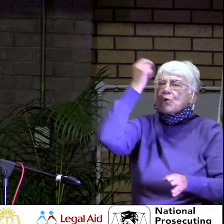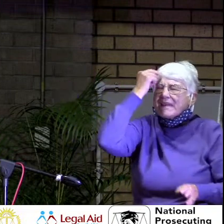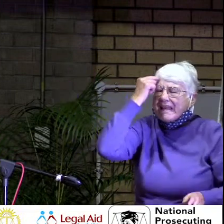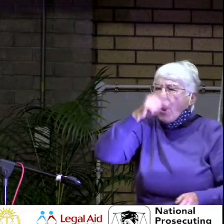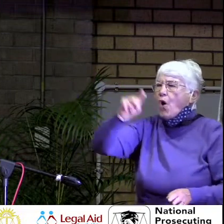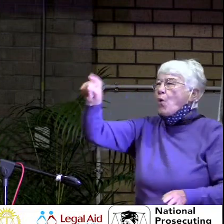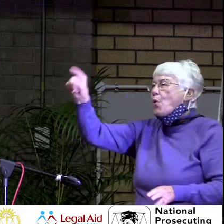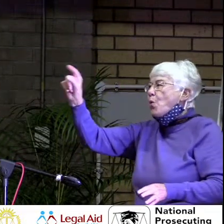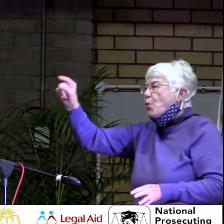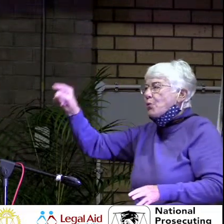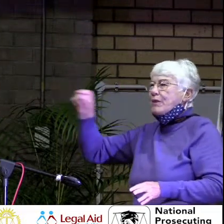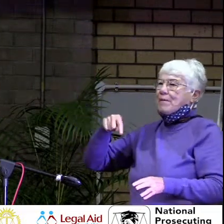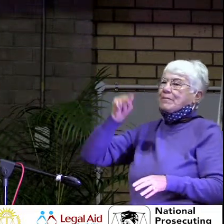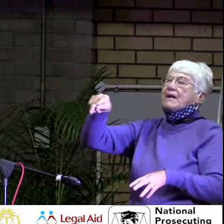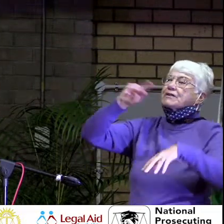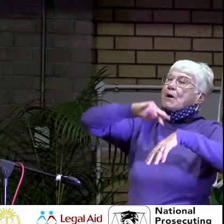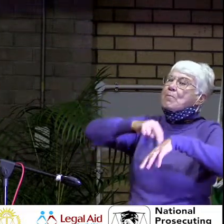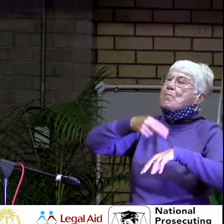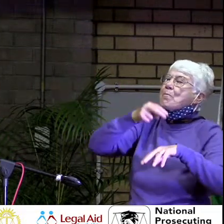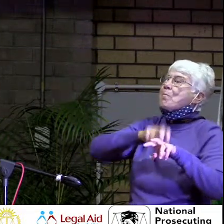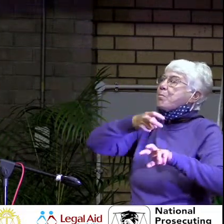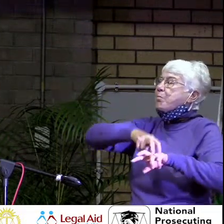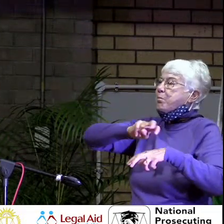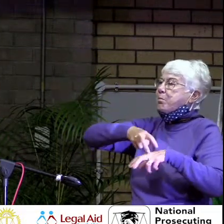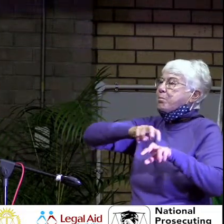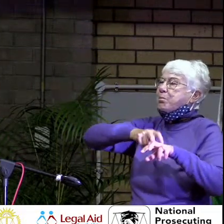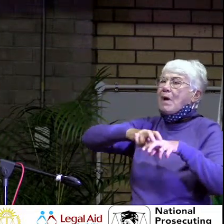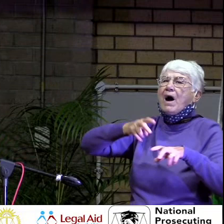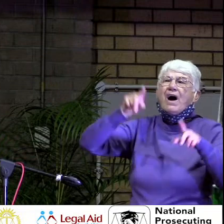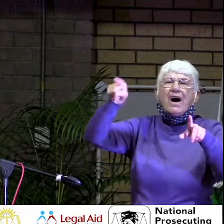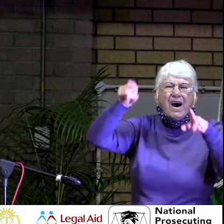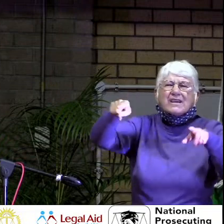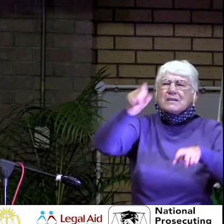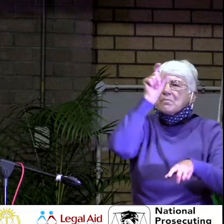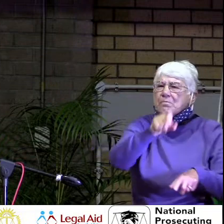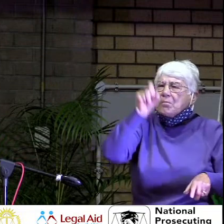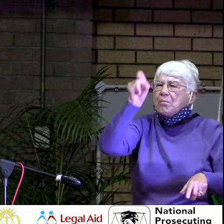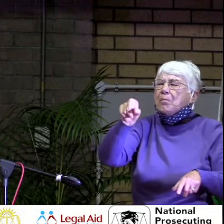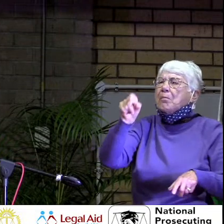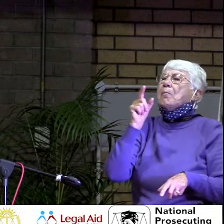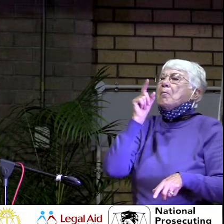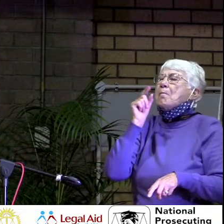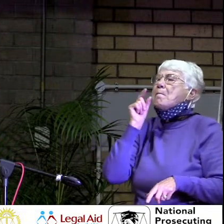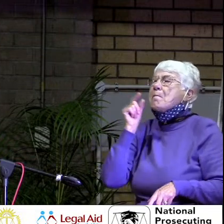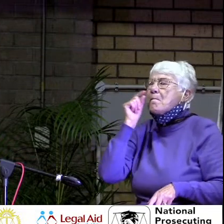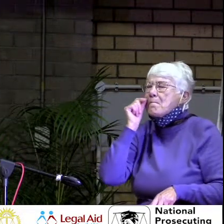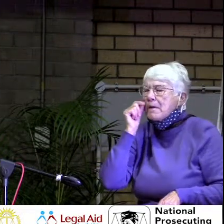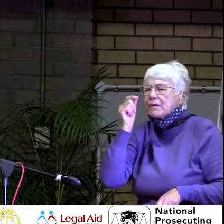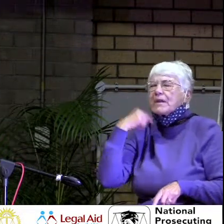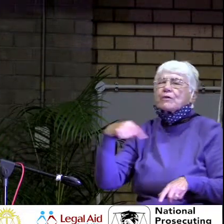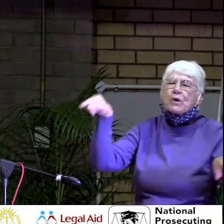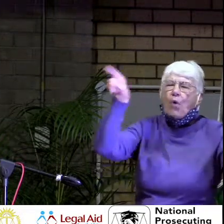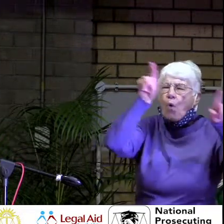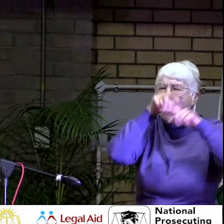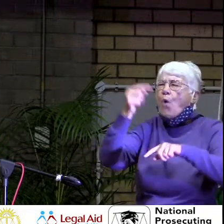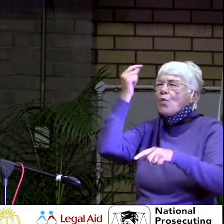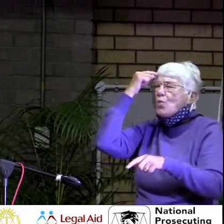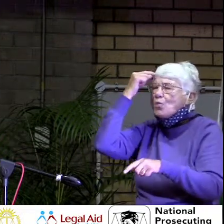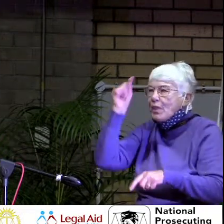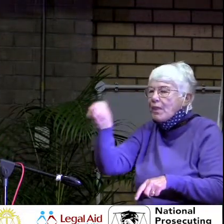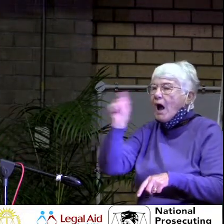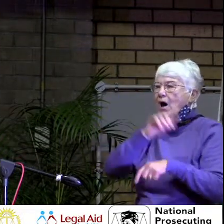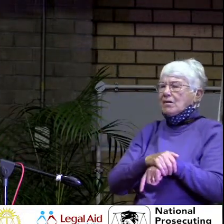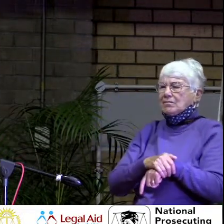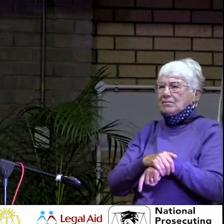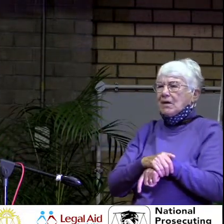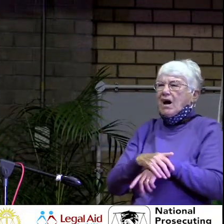gender-based violence. It's men who are, we all know, it's us. So what is being done about